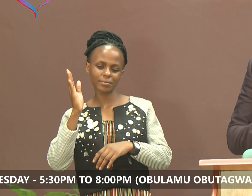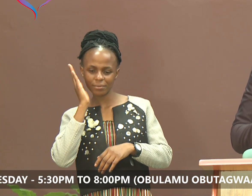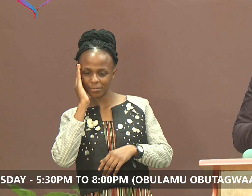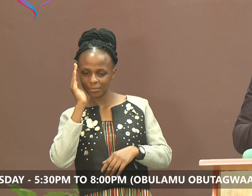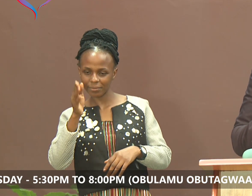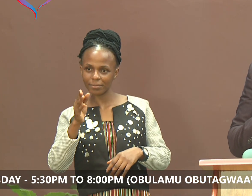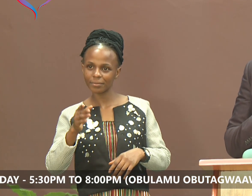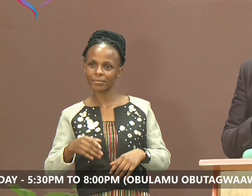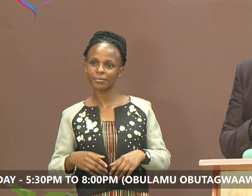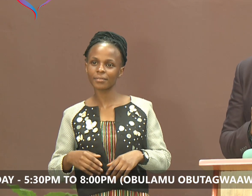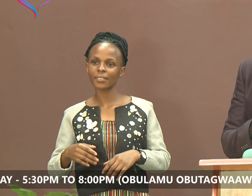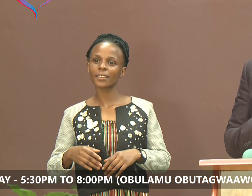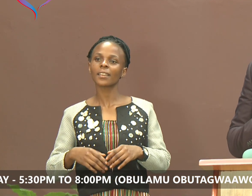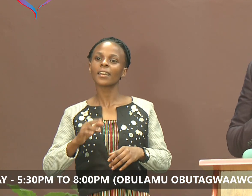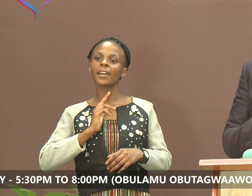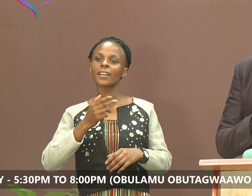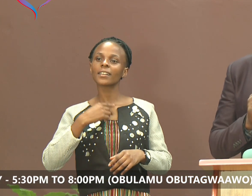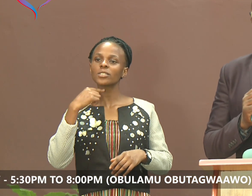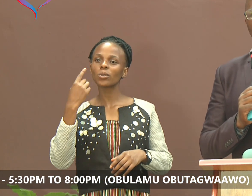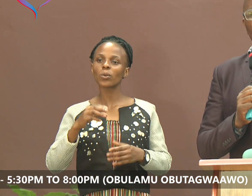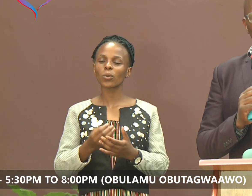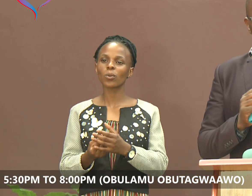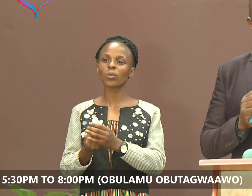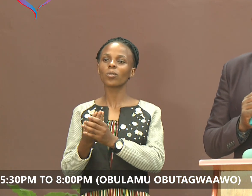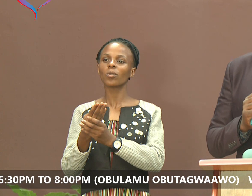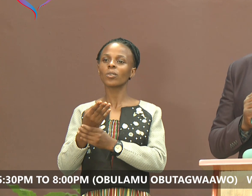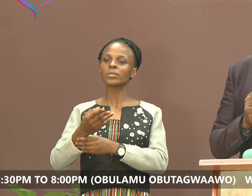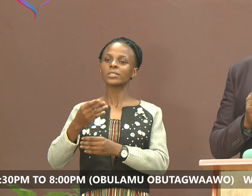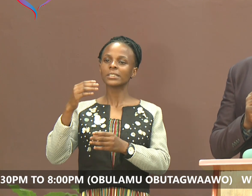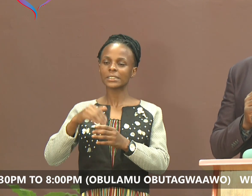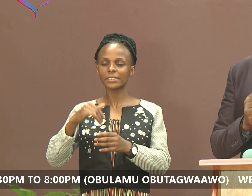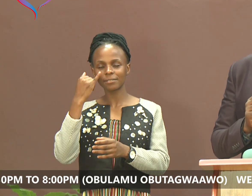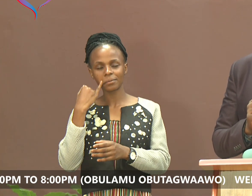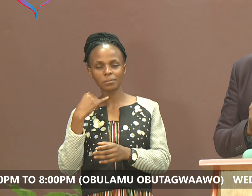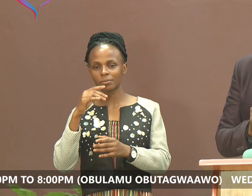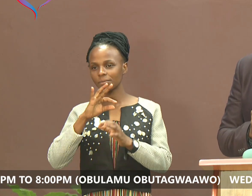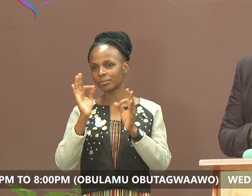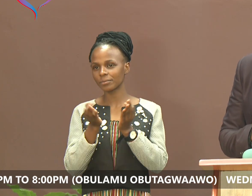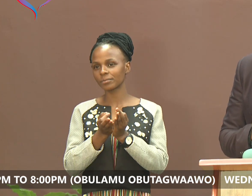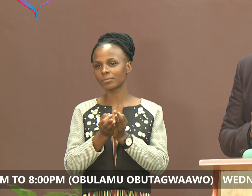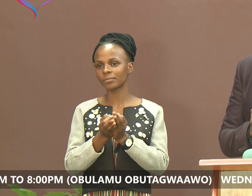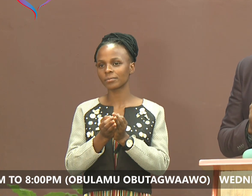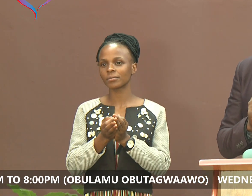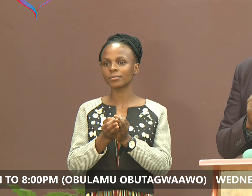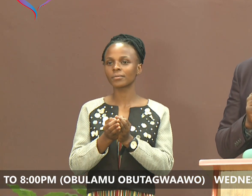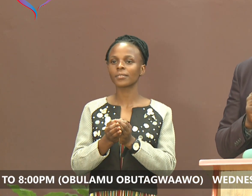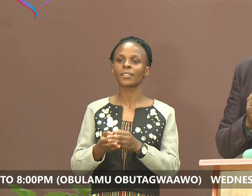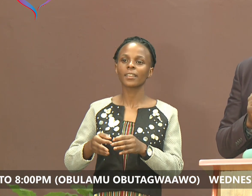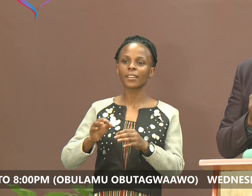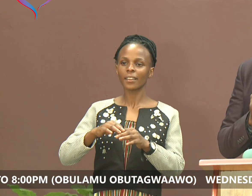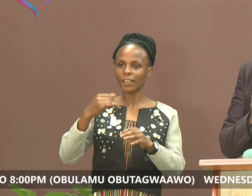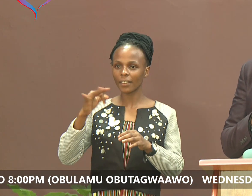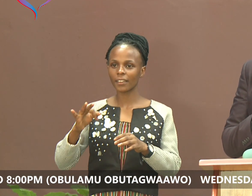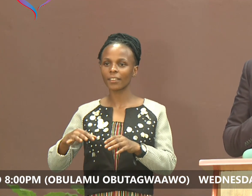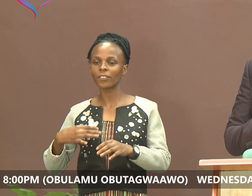tukuba kubanga wakawabiranga bino utabivunula emere yo ngoyo ze bo zideke bweru ojaze sanga yo